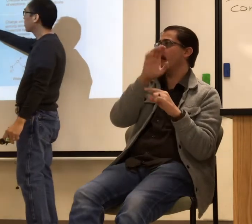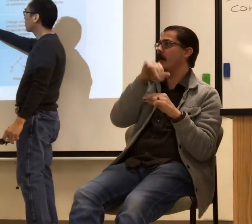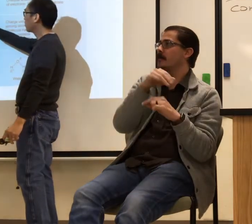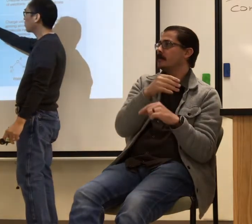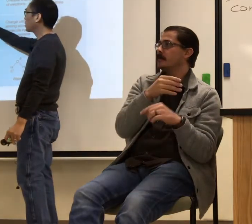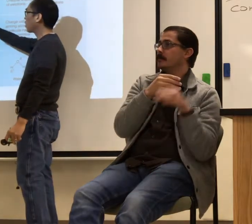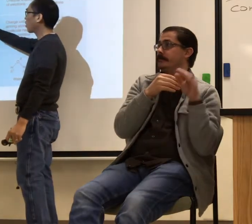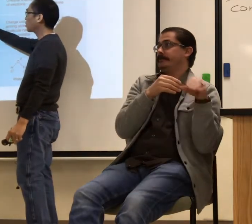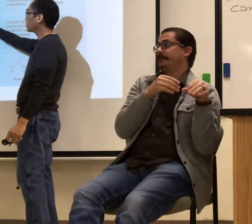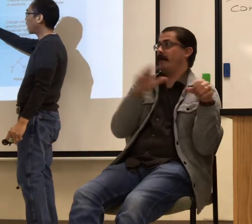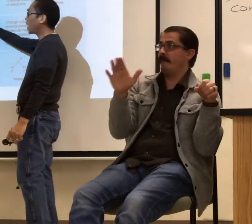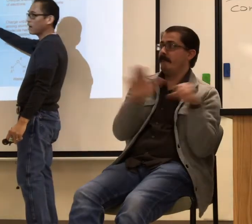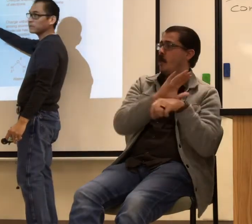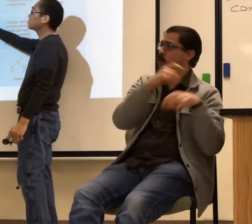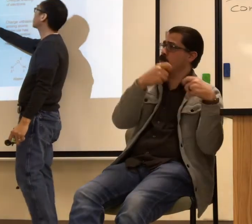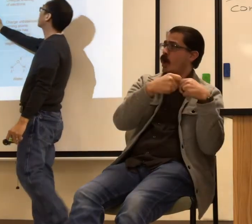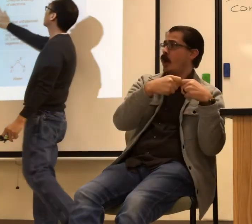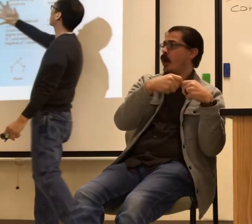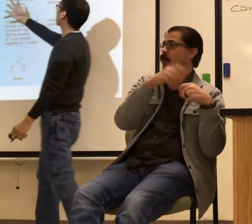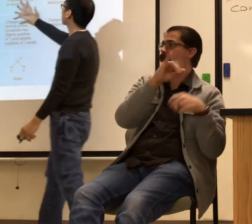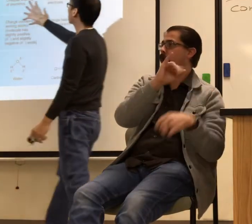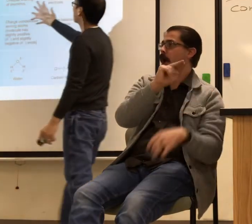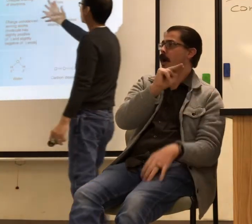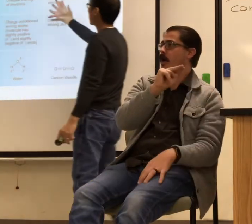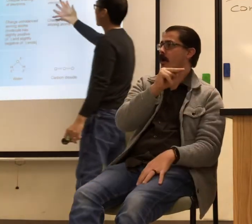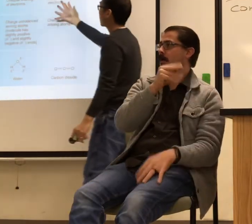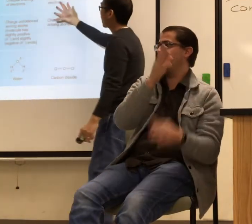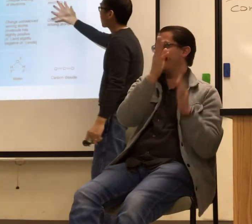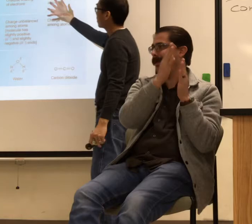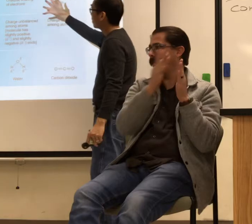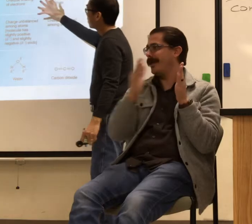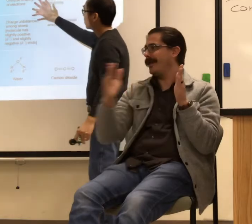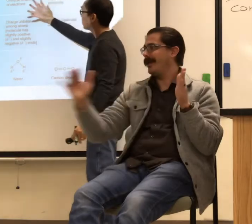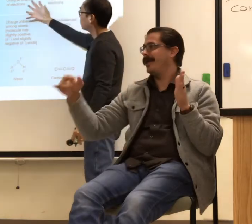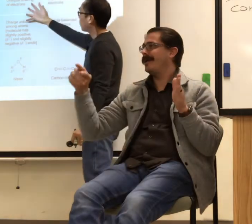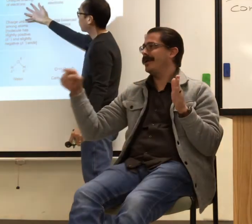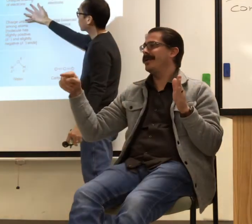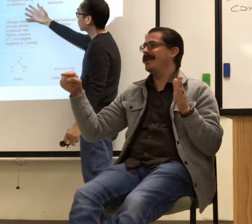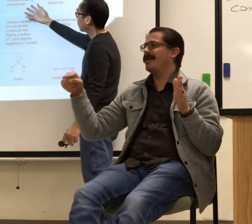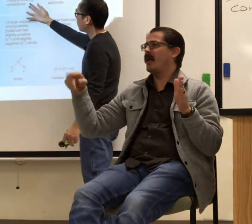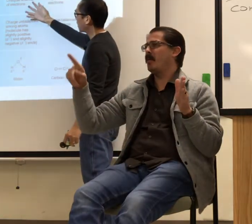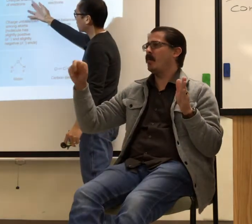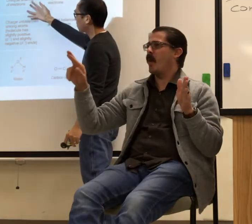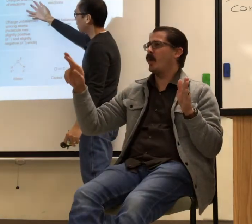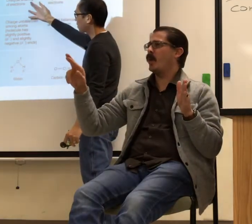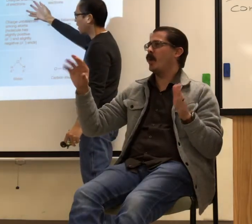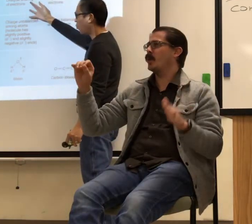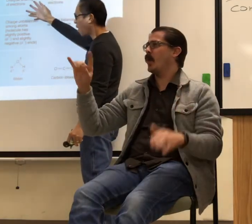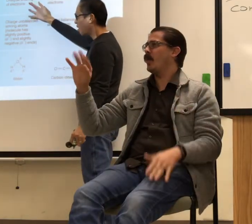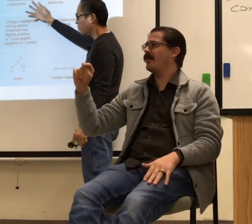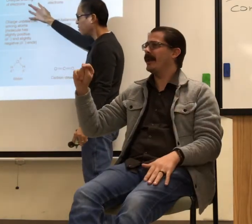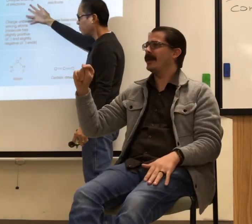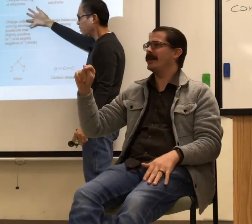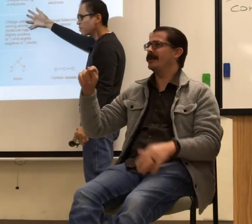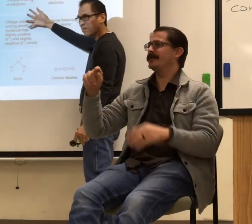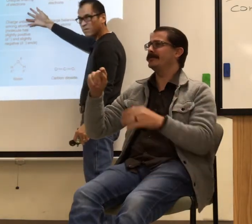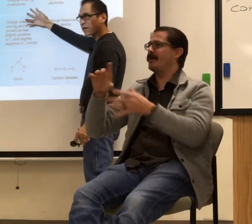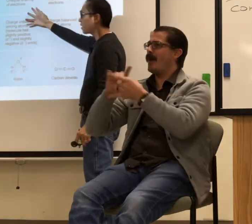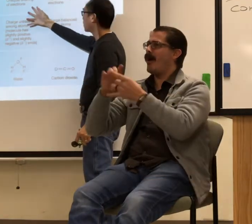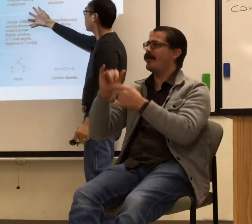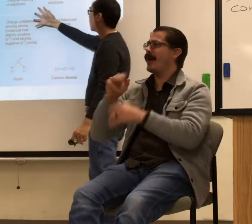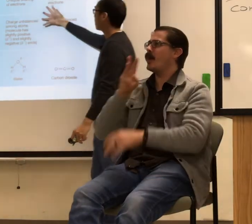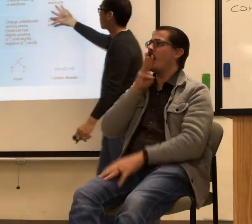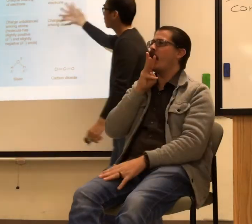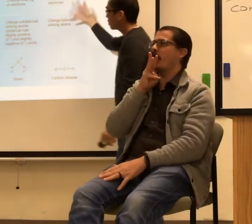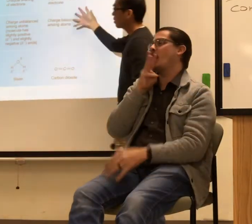right? Fully charged ions, versus these kind of like polar covalent bond like water in the middle,